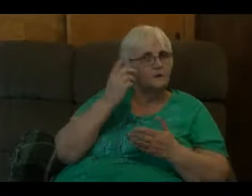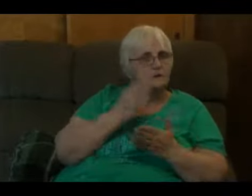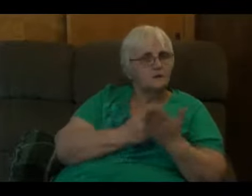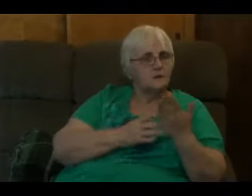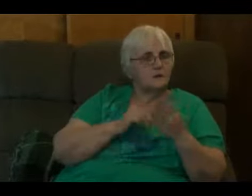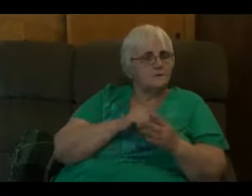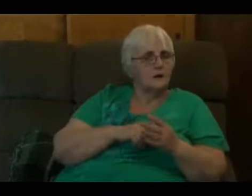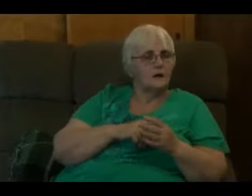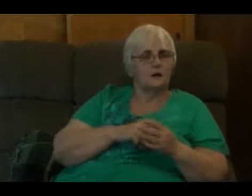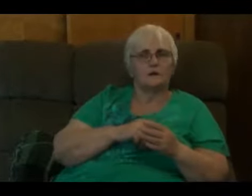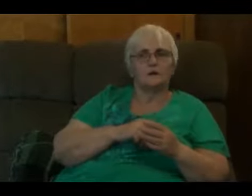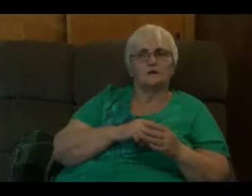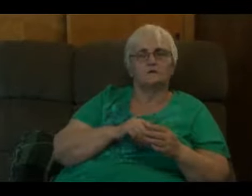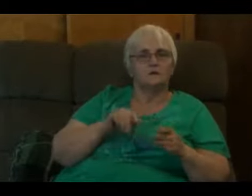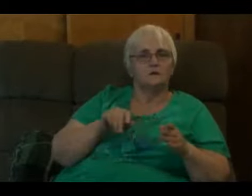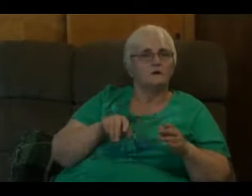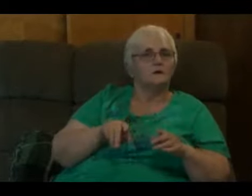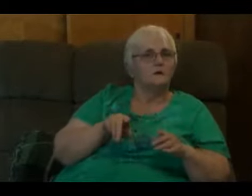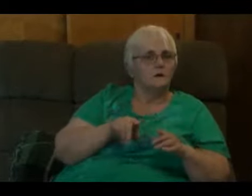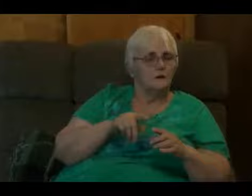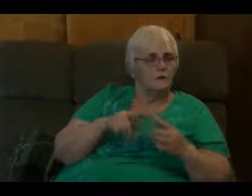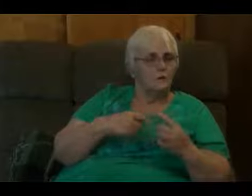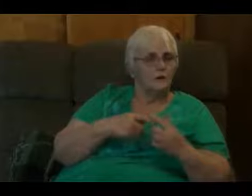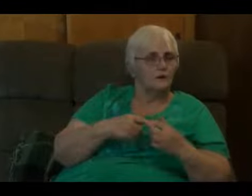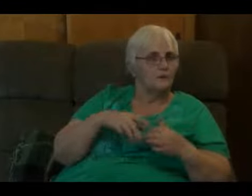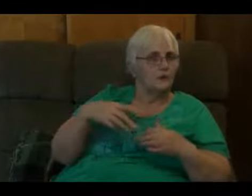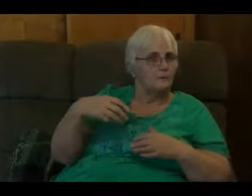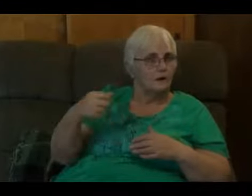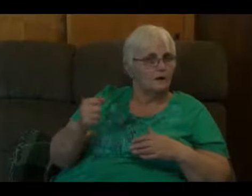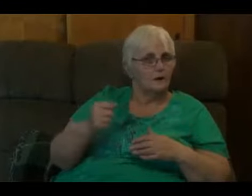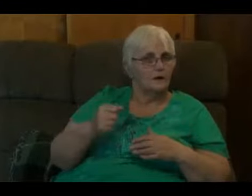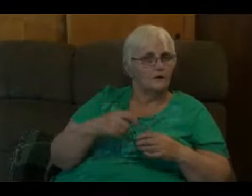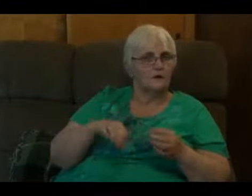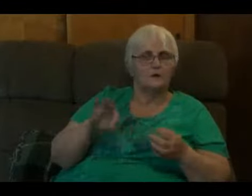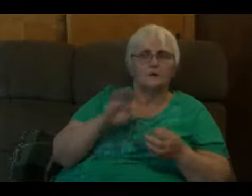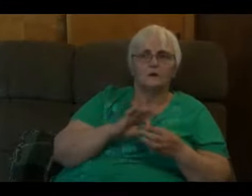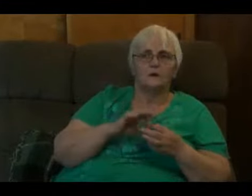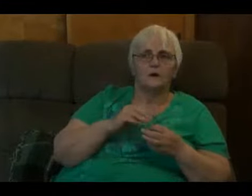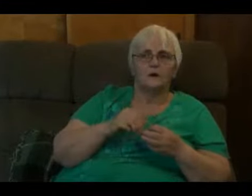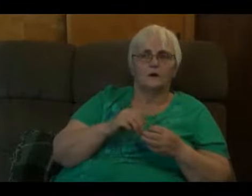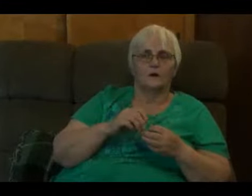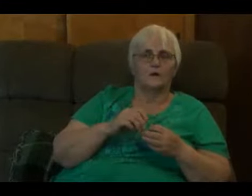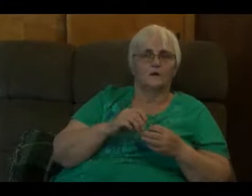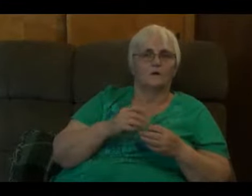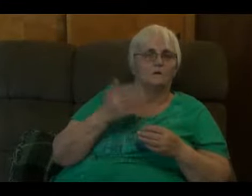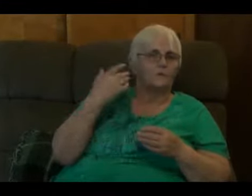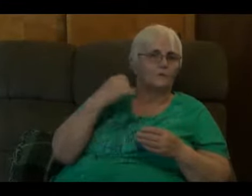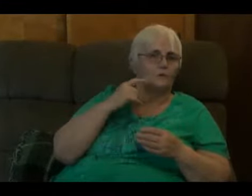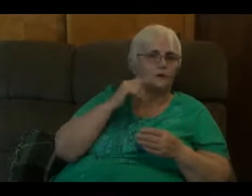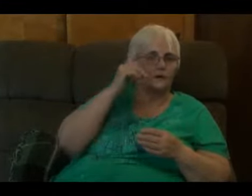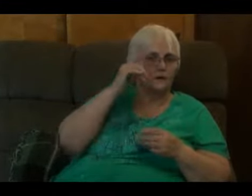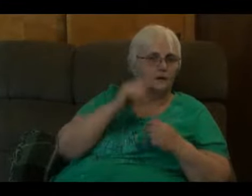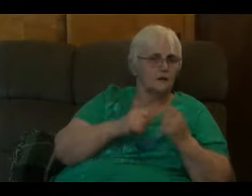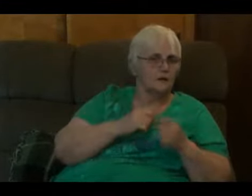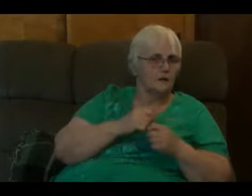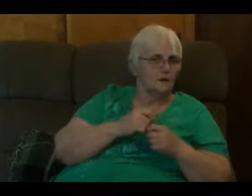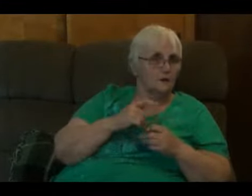as you step out of the preteen years into the teen years and you start going on